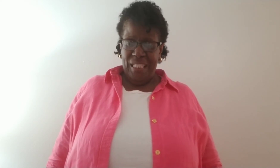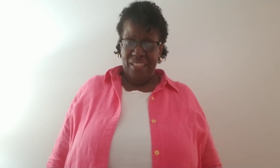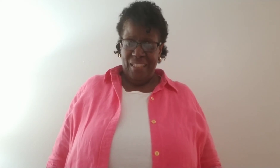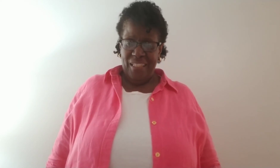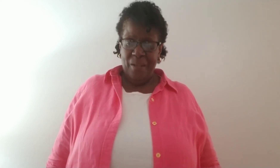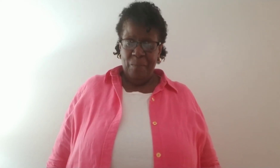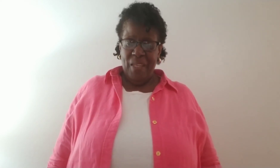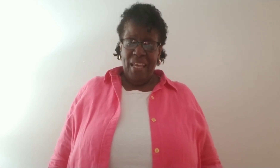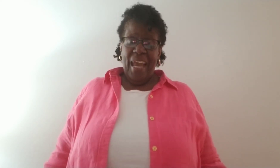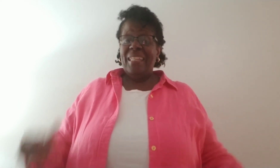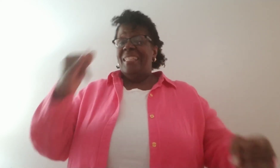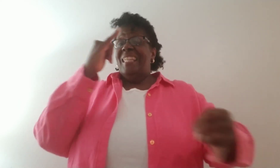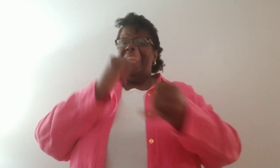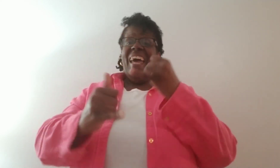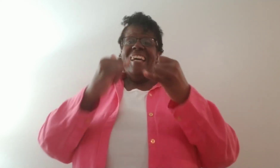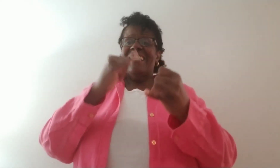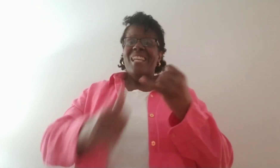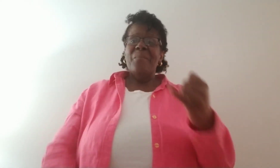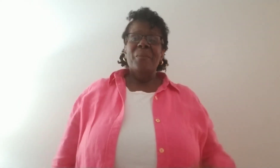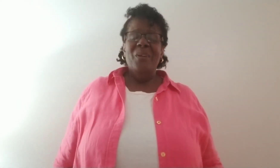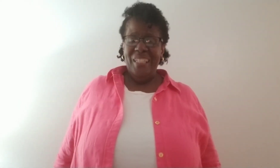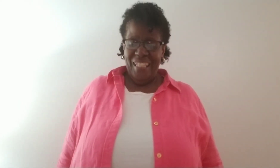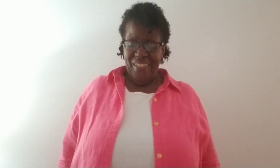48,247,181,626. And then the last number I'm going to give you,